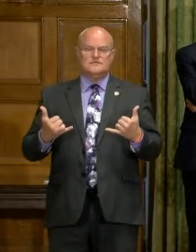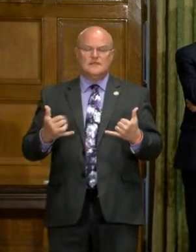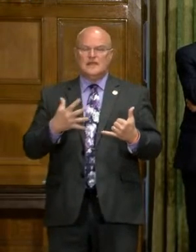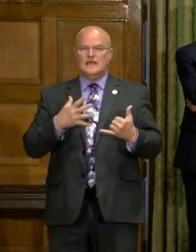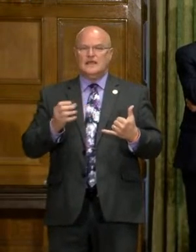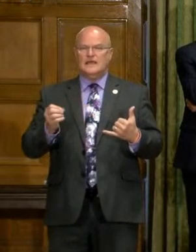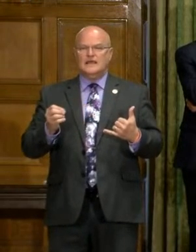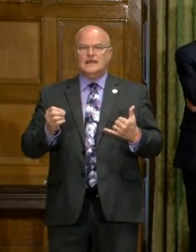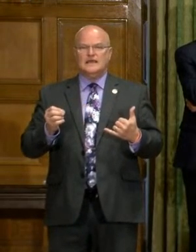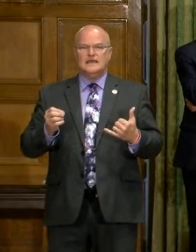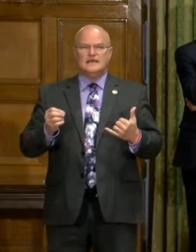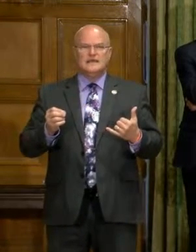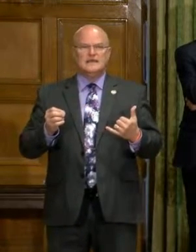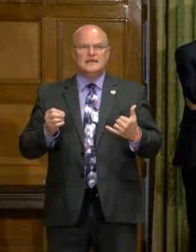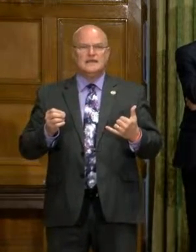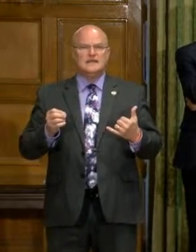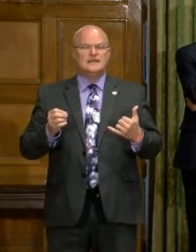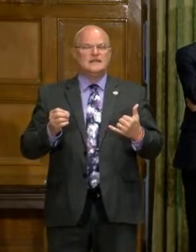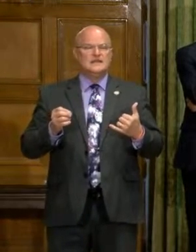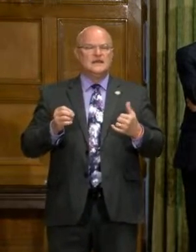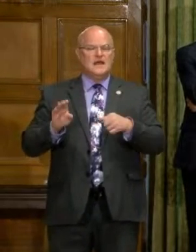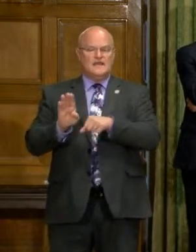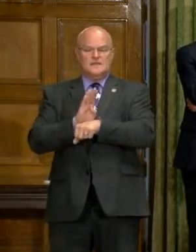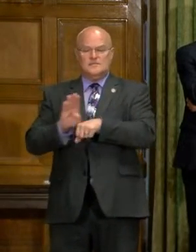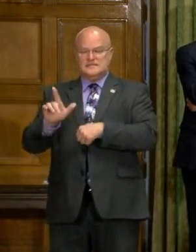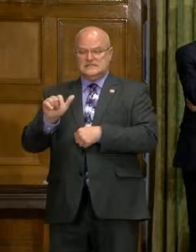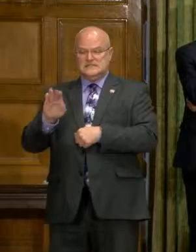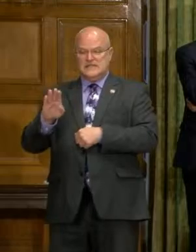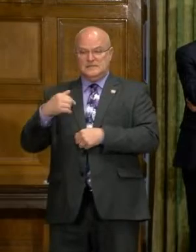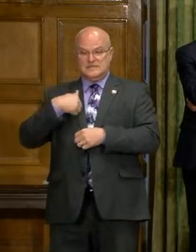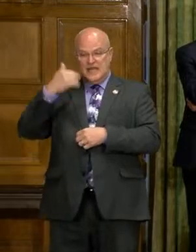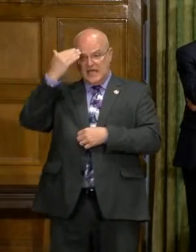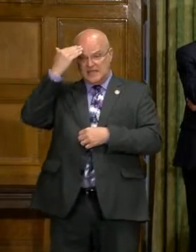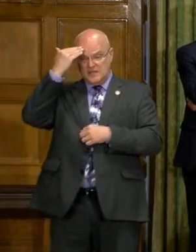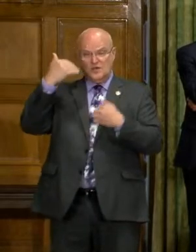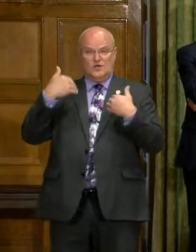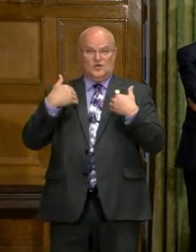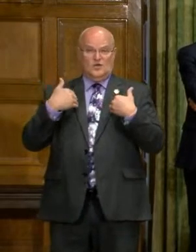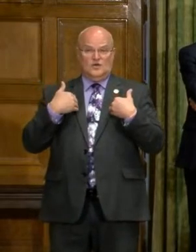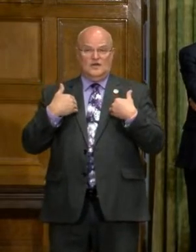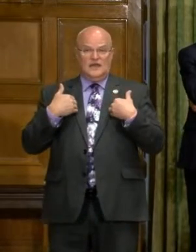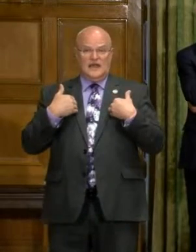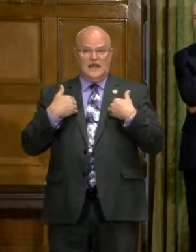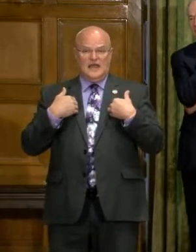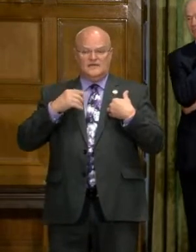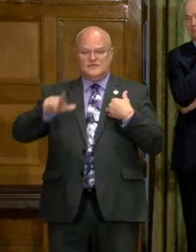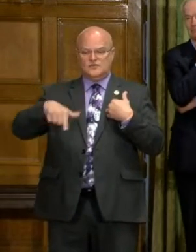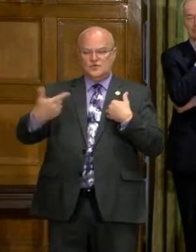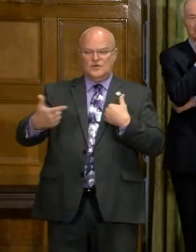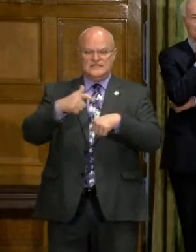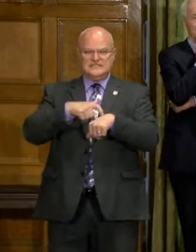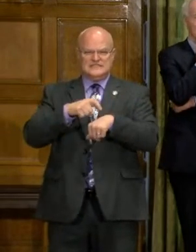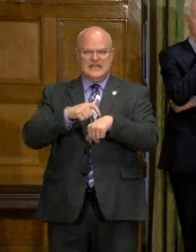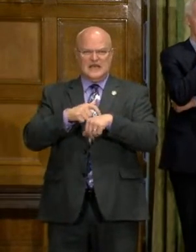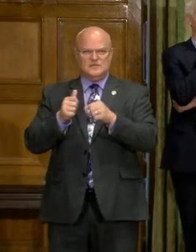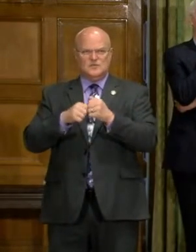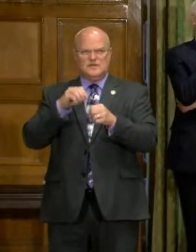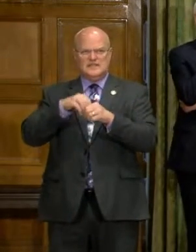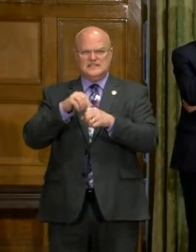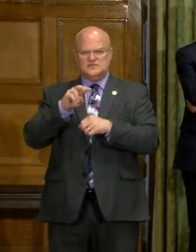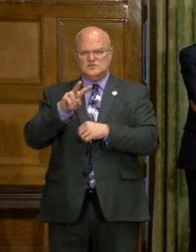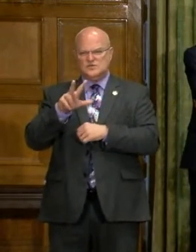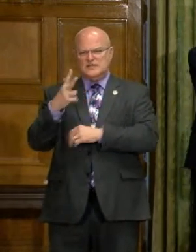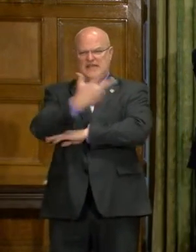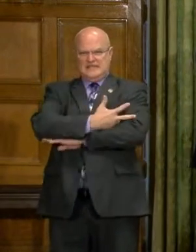cleared. The commercial labs that I'm aware of have turnaround times, within a couple